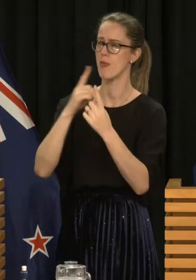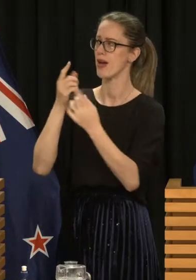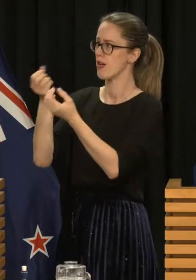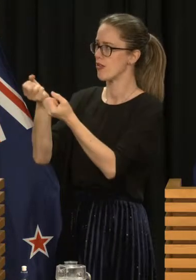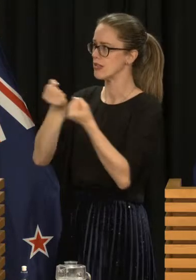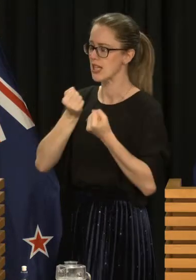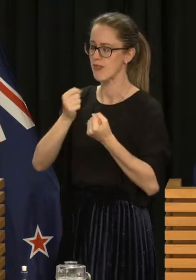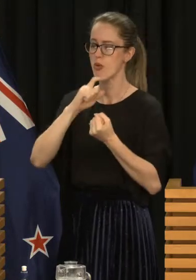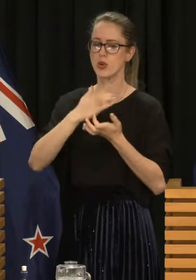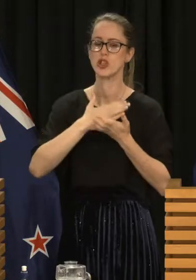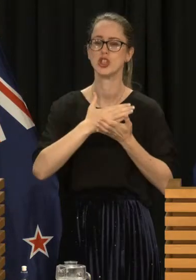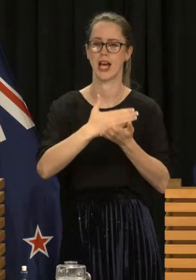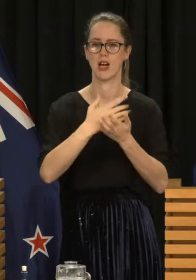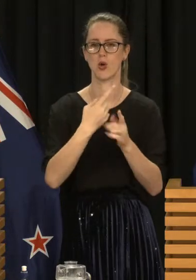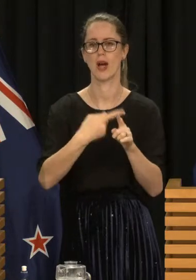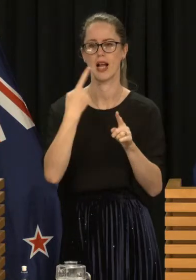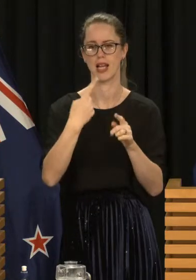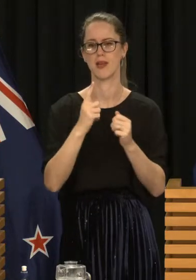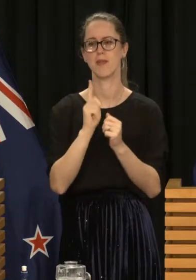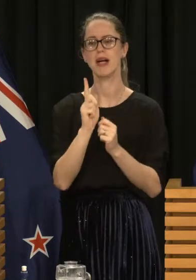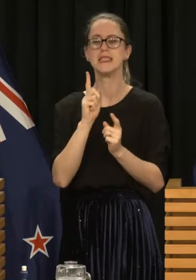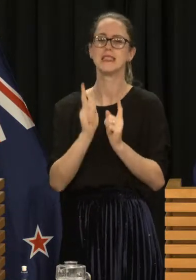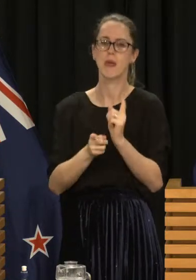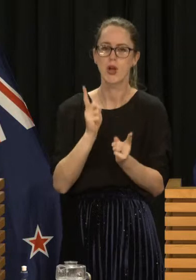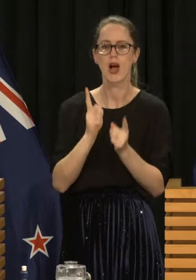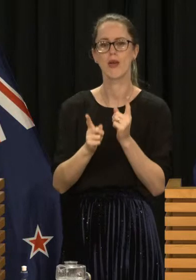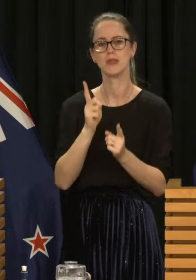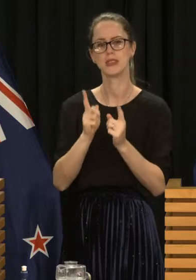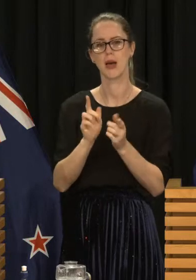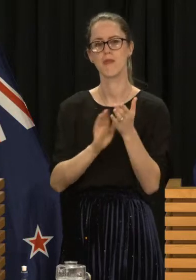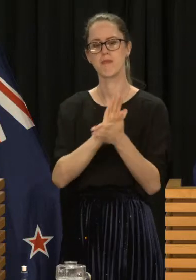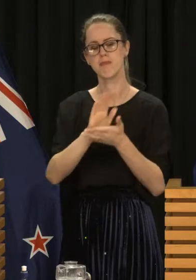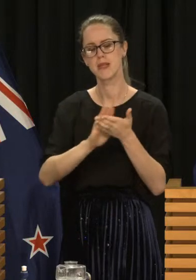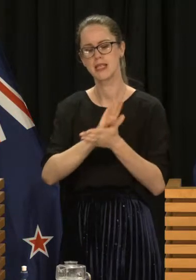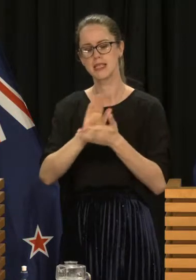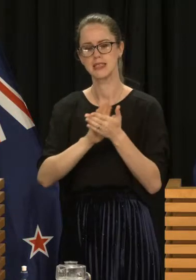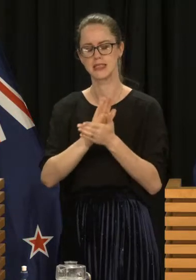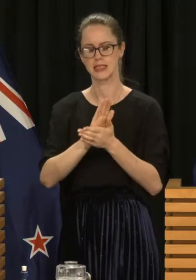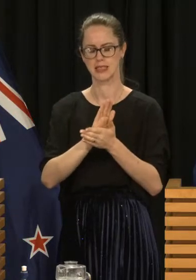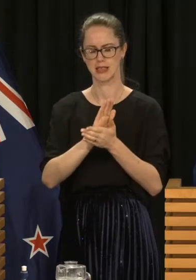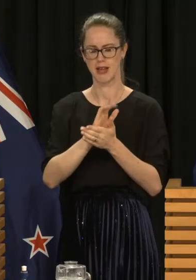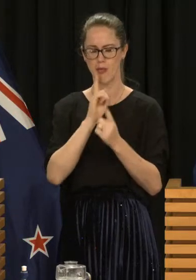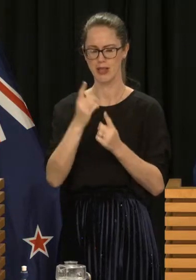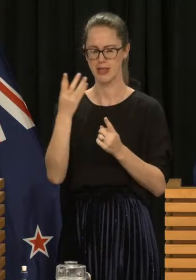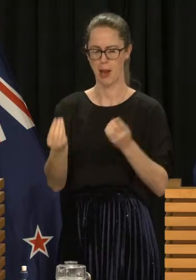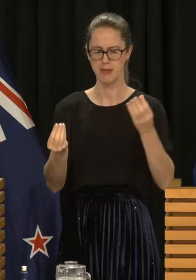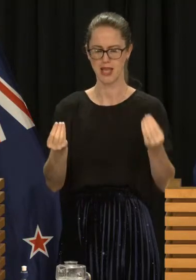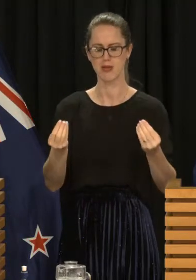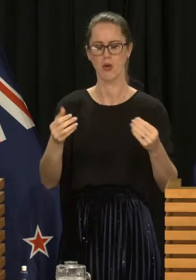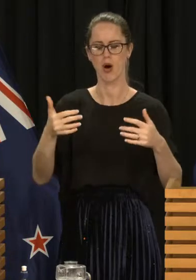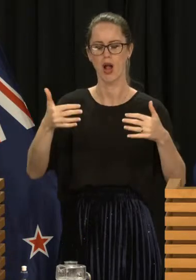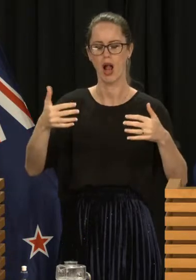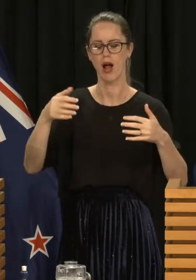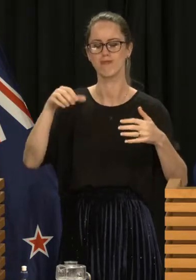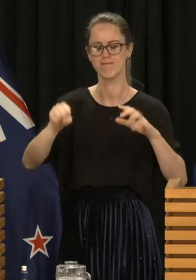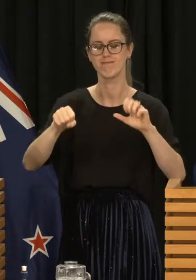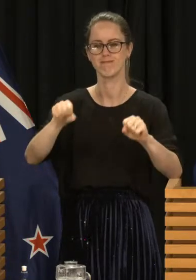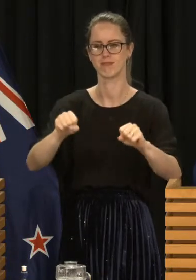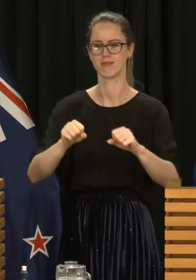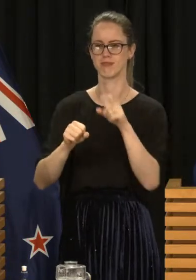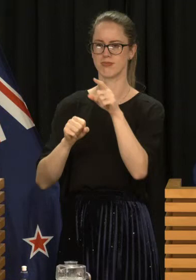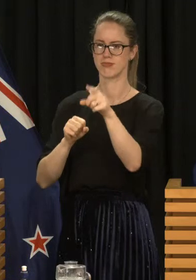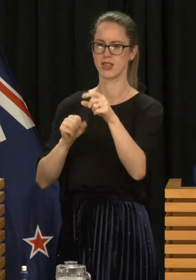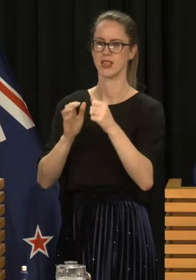to when we get it as possible. But that will mean that from time to time there'll be some missing pieces of the puzzle. It will come, Jess. With the